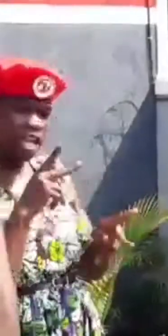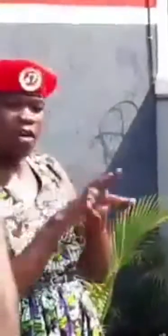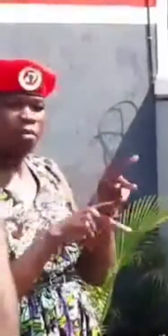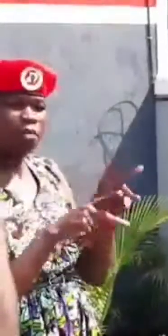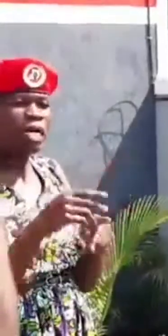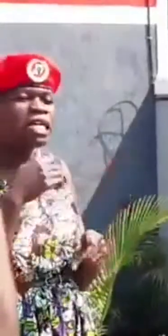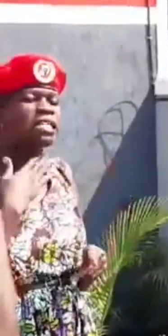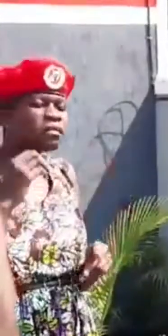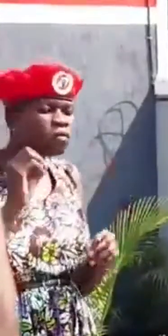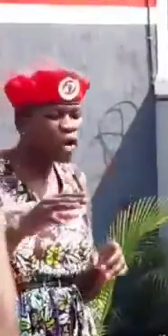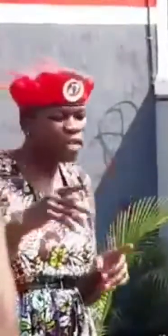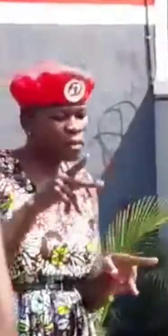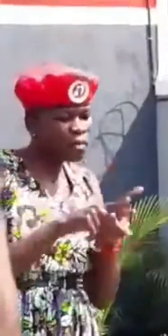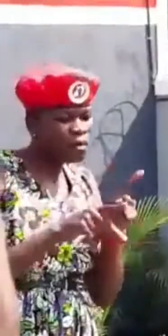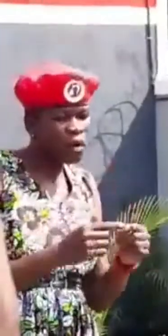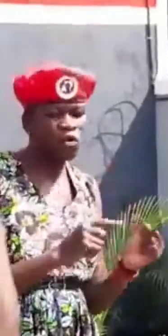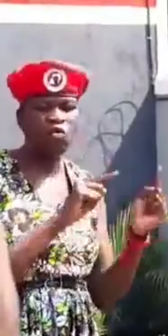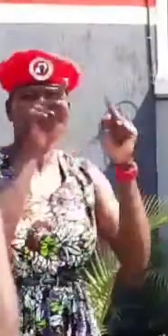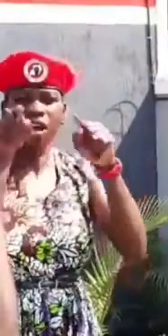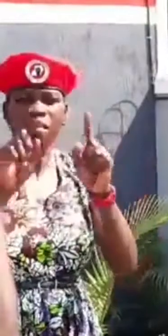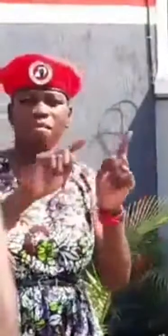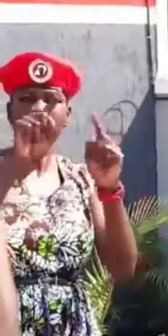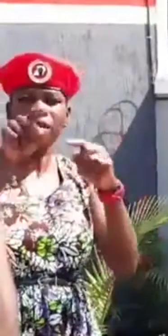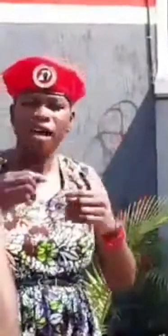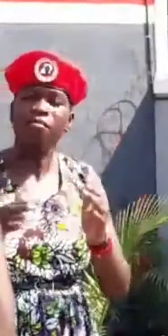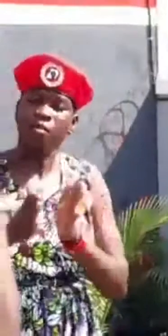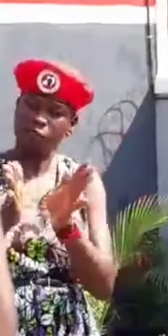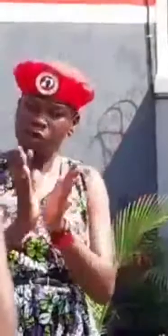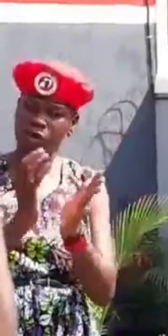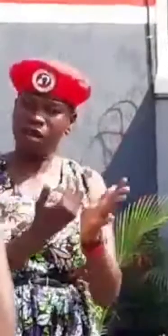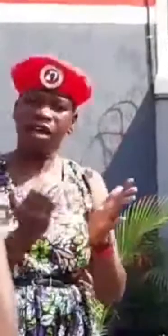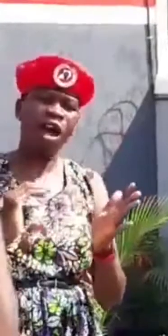does not want us to reach the people. Therefore,